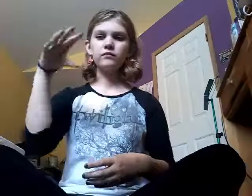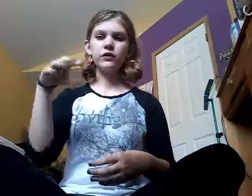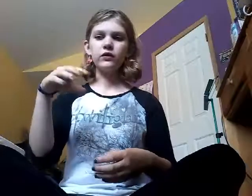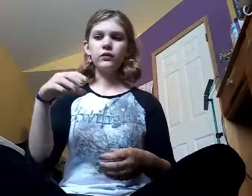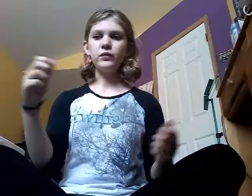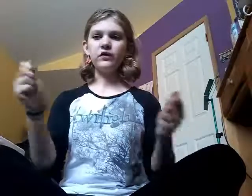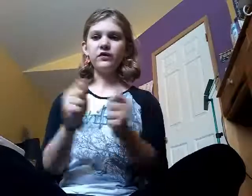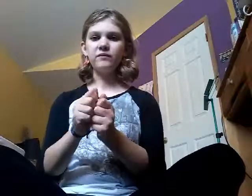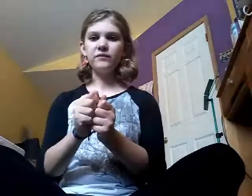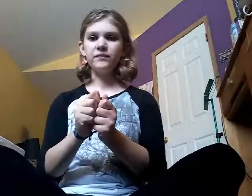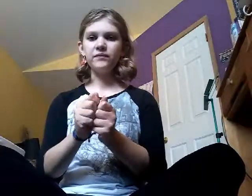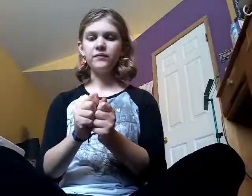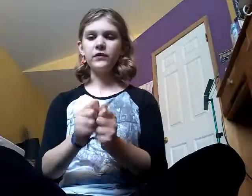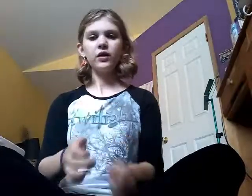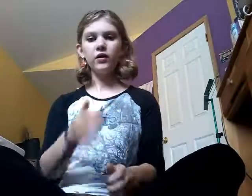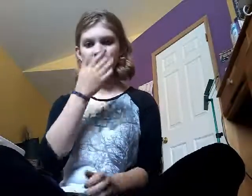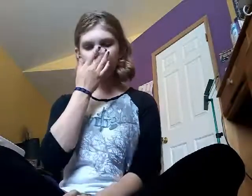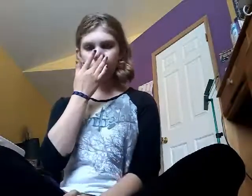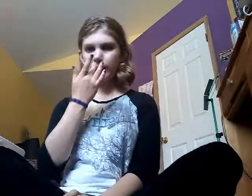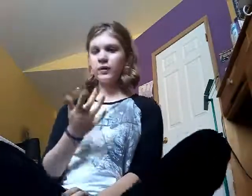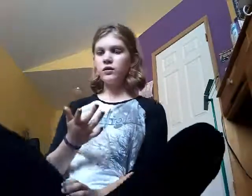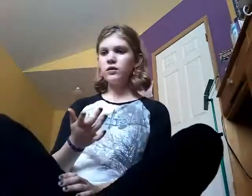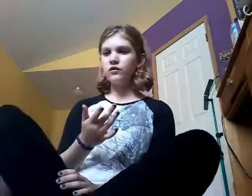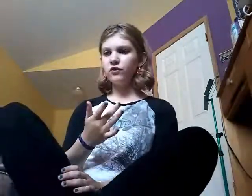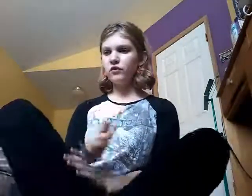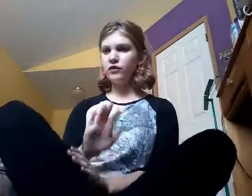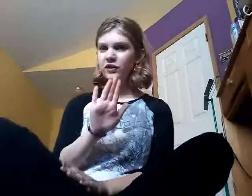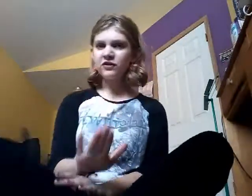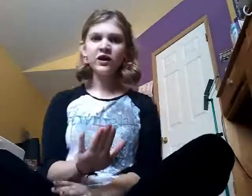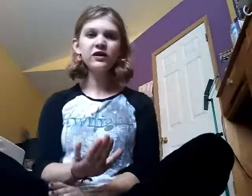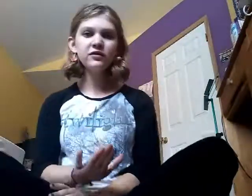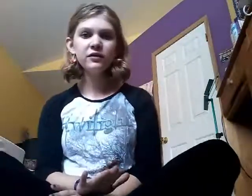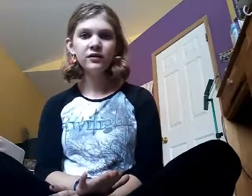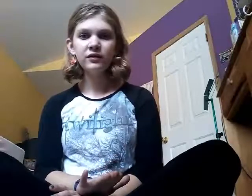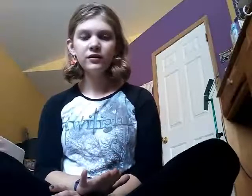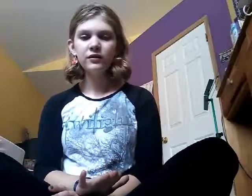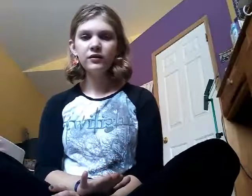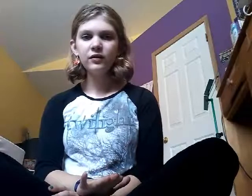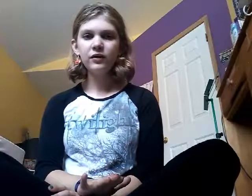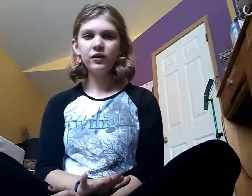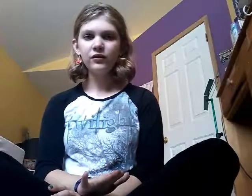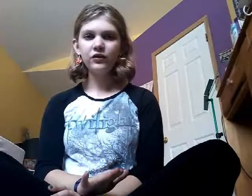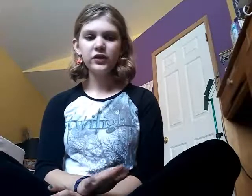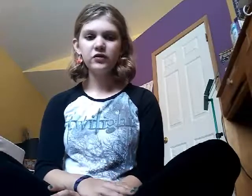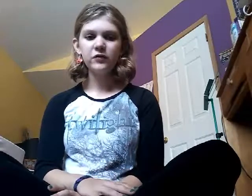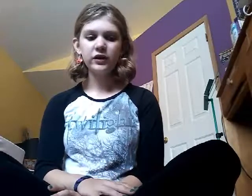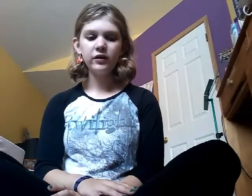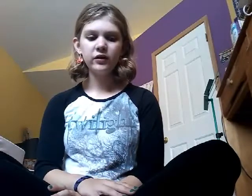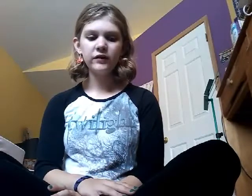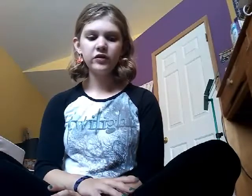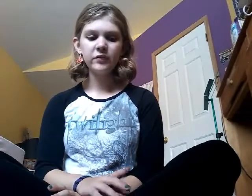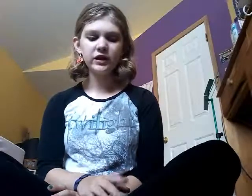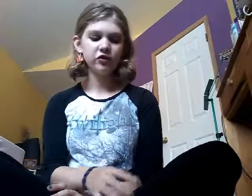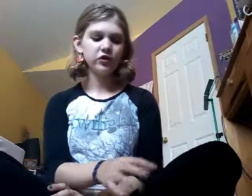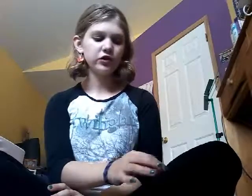With. Okay. So, you think you got it? I'll take you a minute. I'll give you a minute to